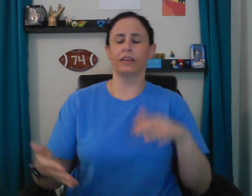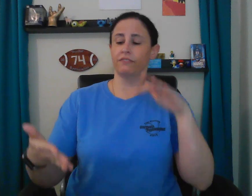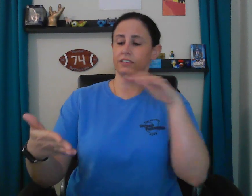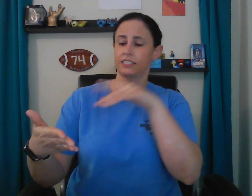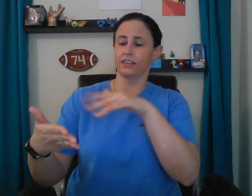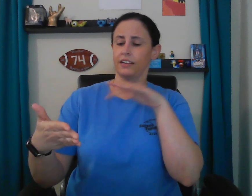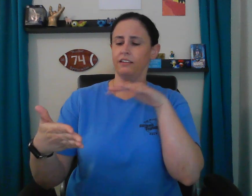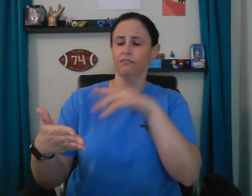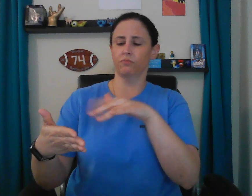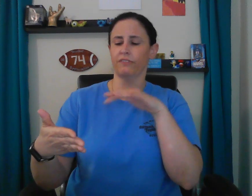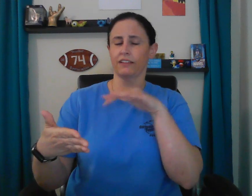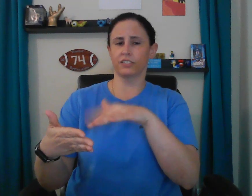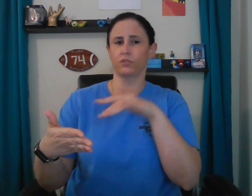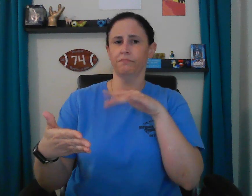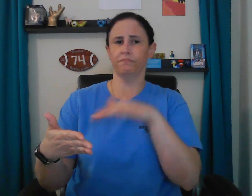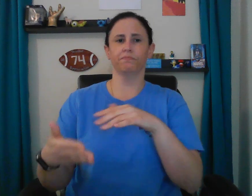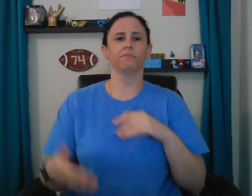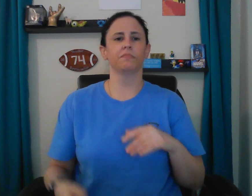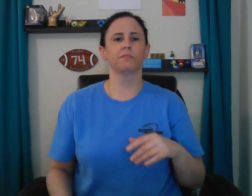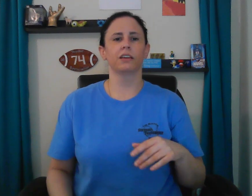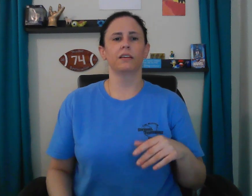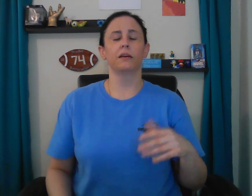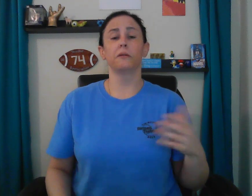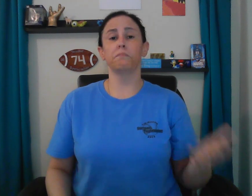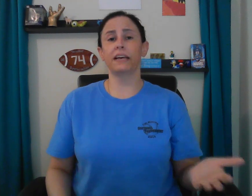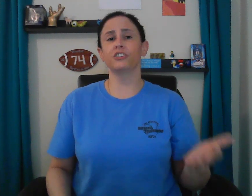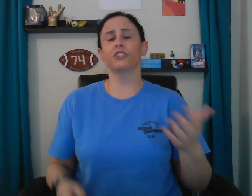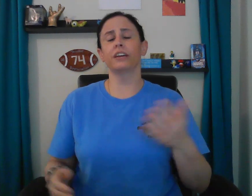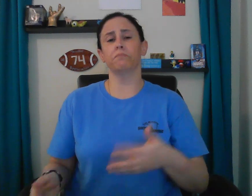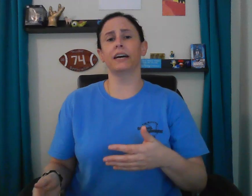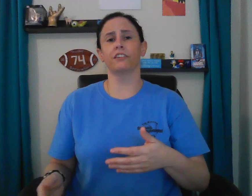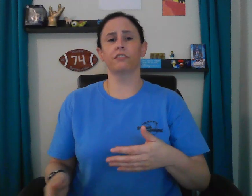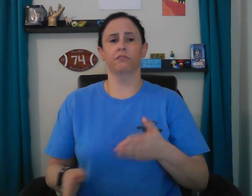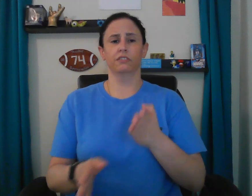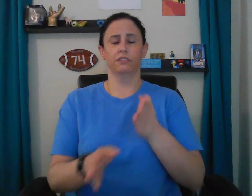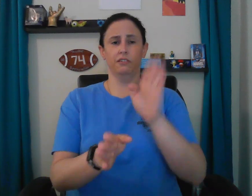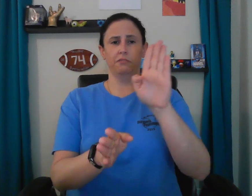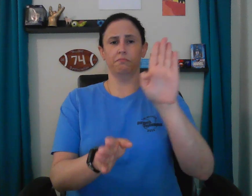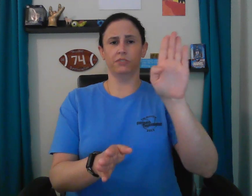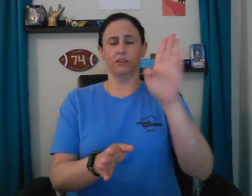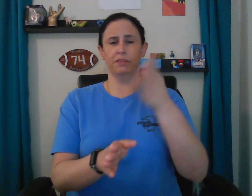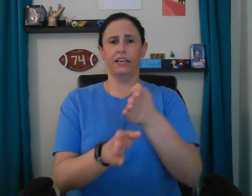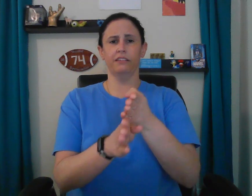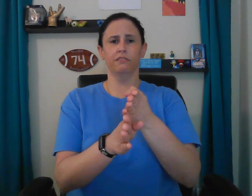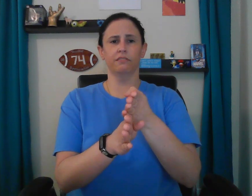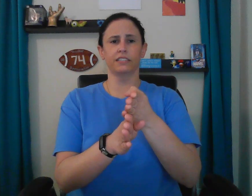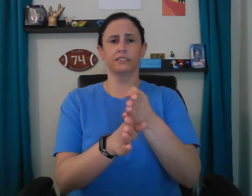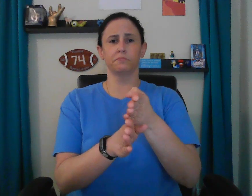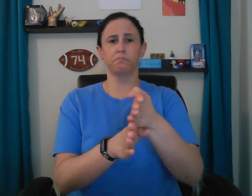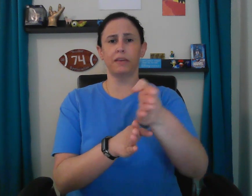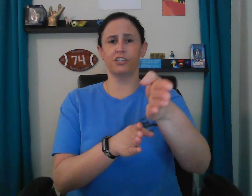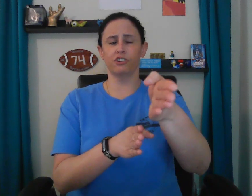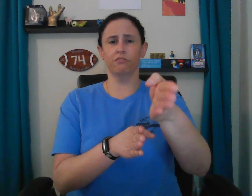have study. We've had this one. Major and minor. Dominant hand. This is major.